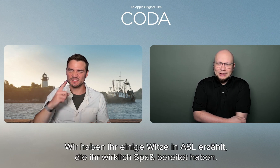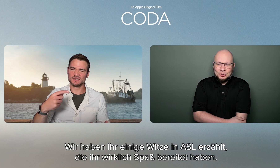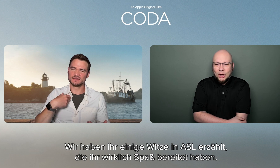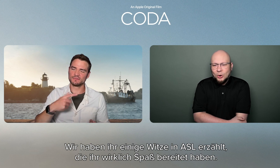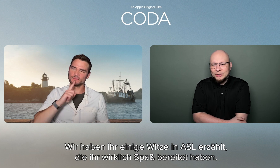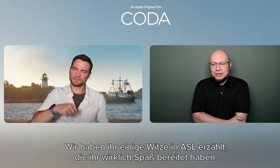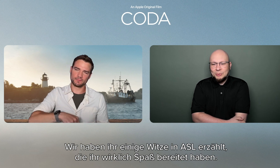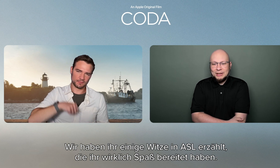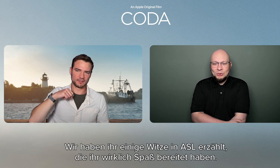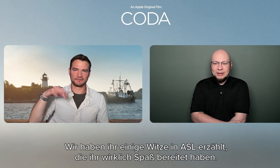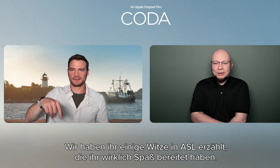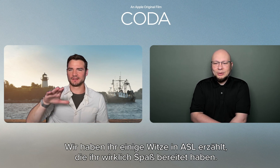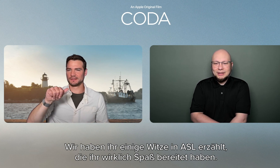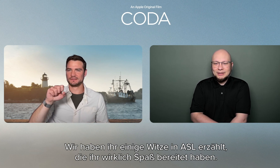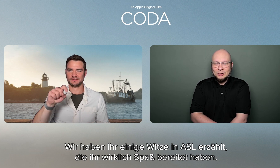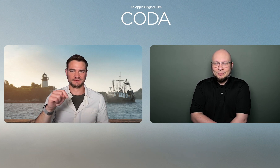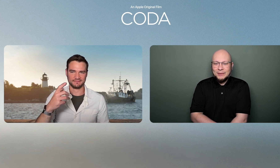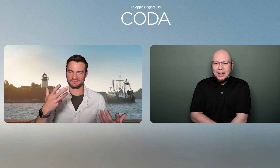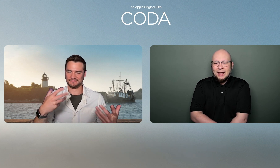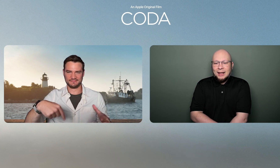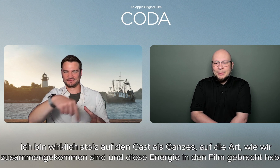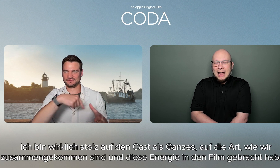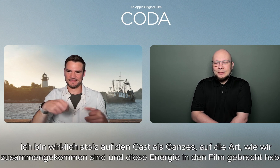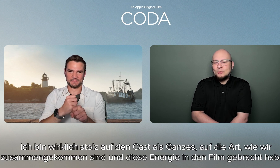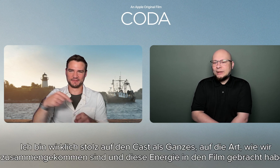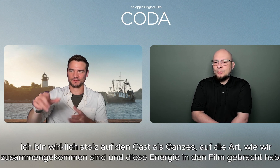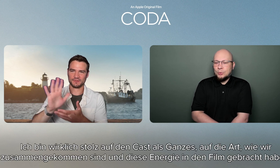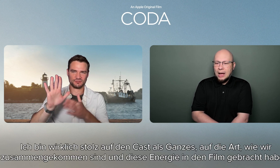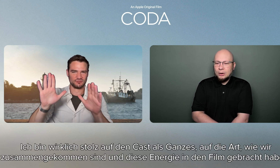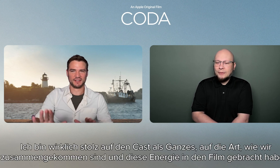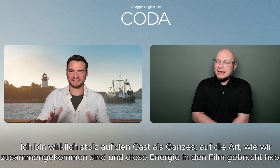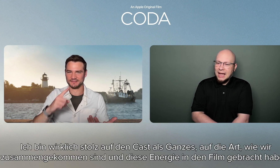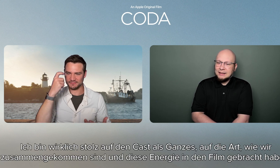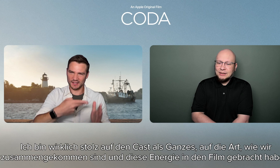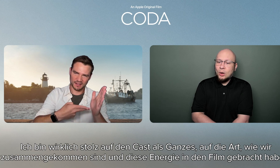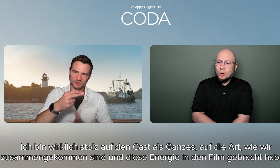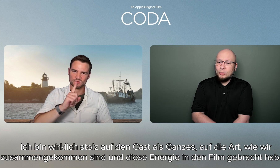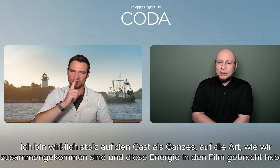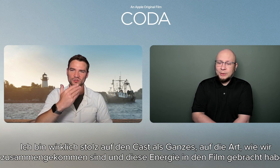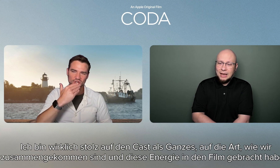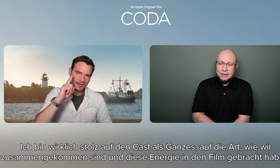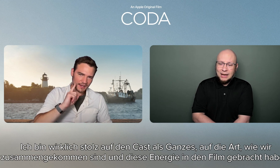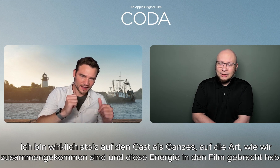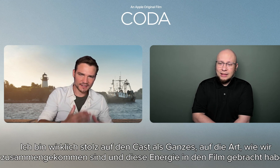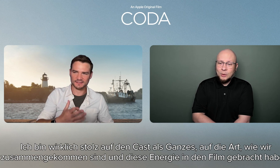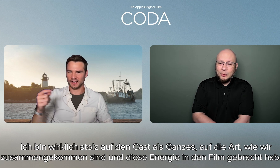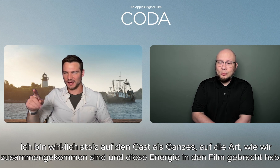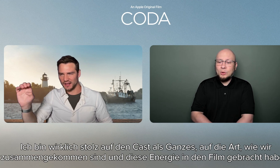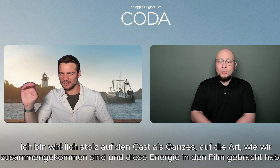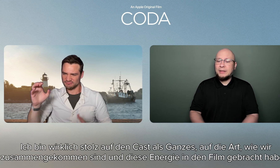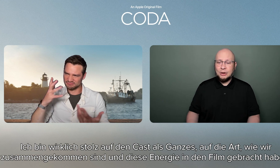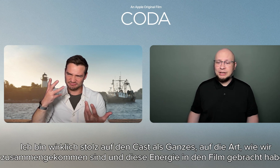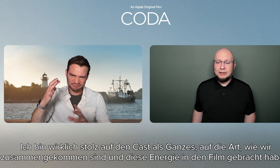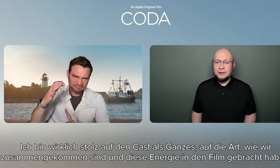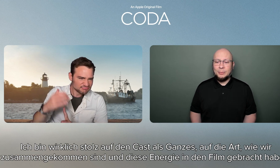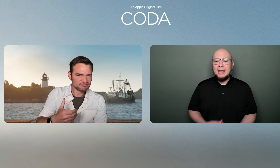some ASL jokes and she really enjoyed those. And so, I mean, I'm just really proud of the cast as a whole, the way that we came together and the way we